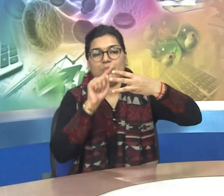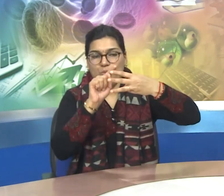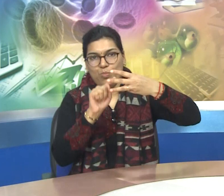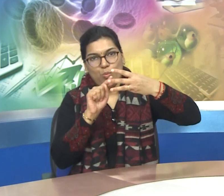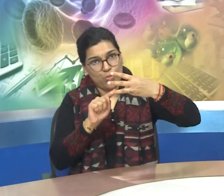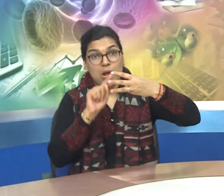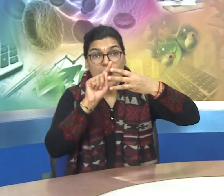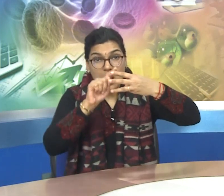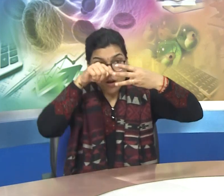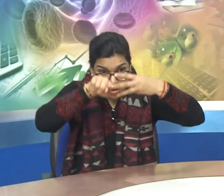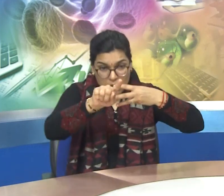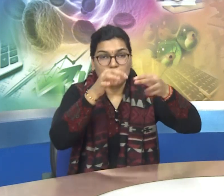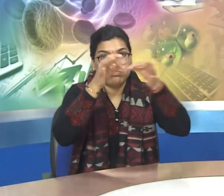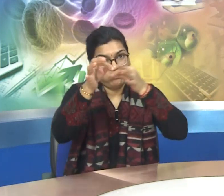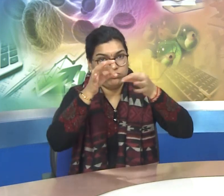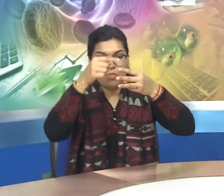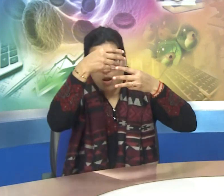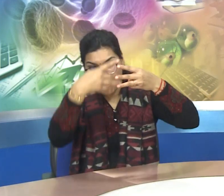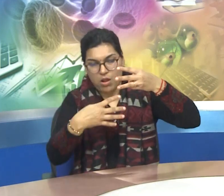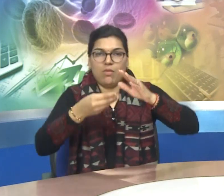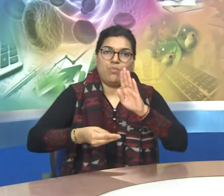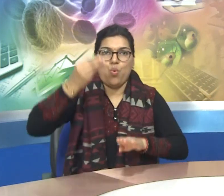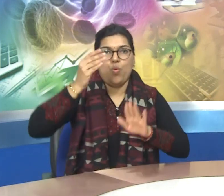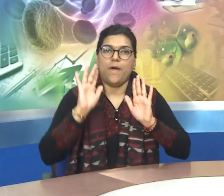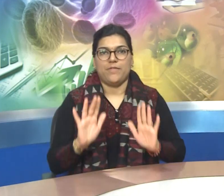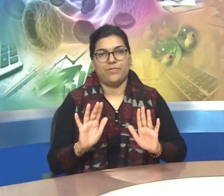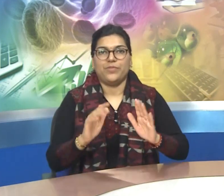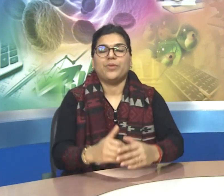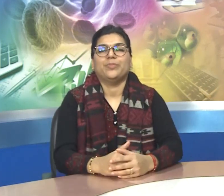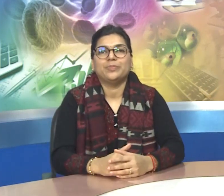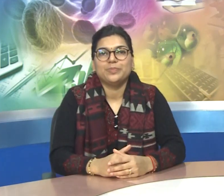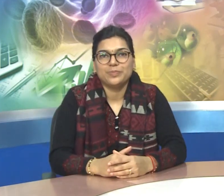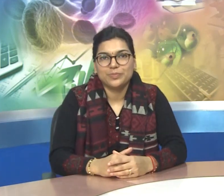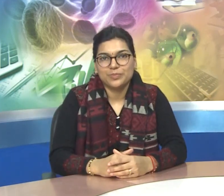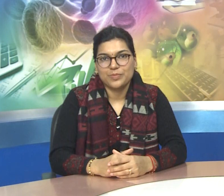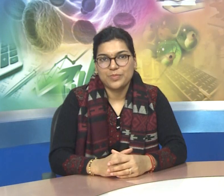We will understand all these in further details, in further slides.